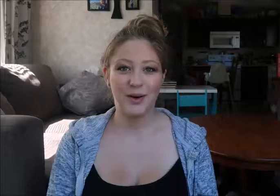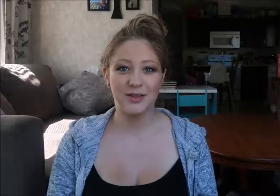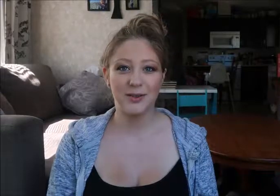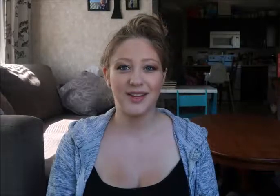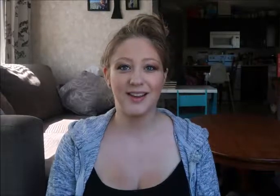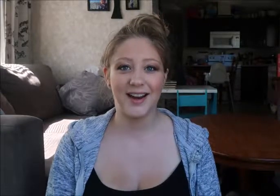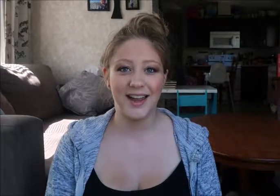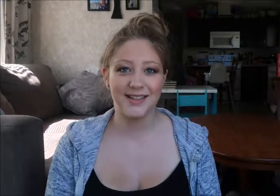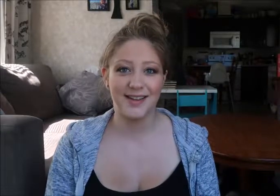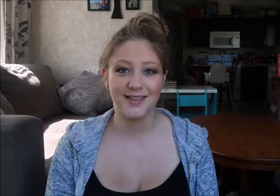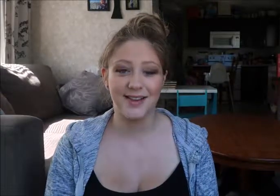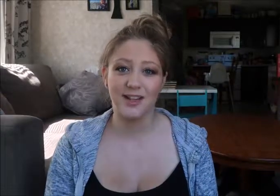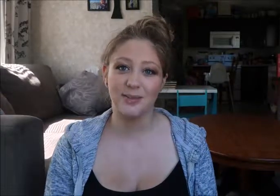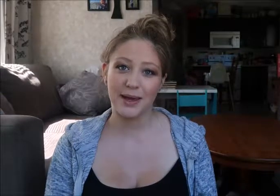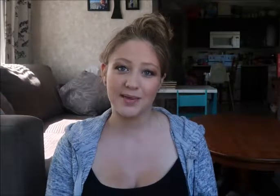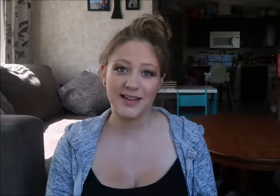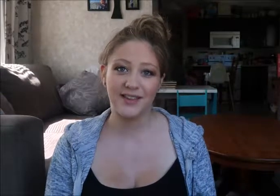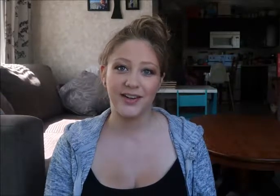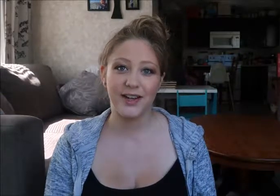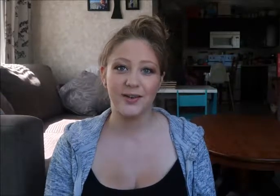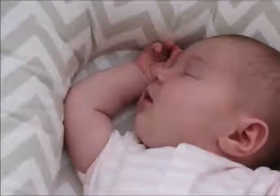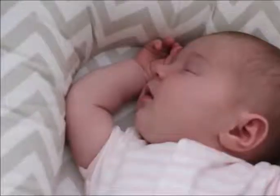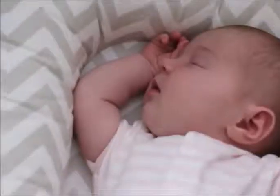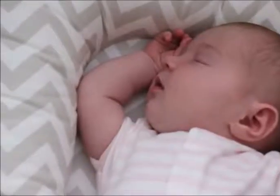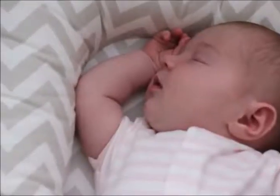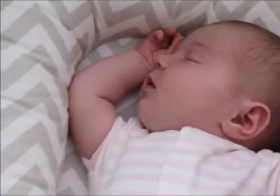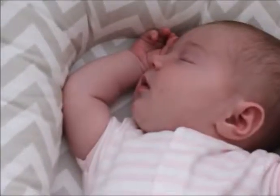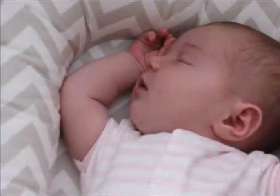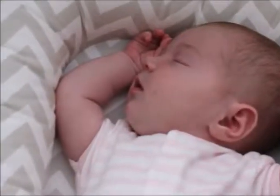Hey, welcome to another ASL/baby sign video. This